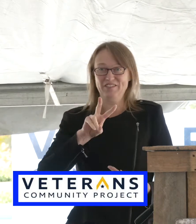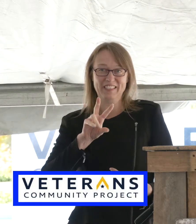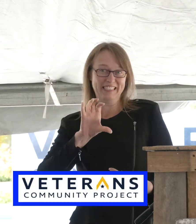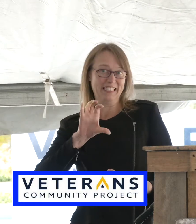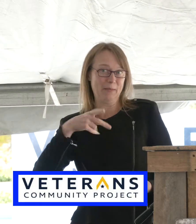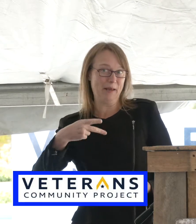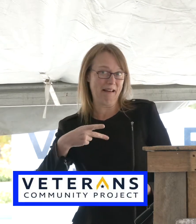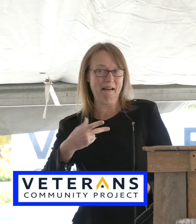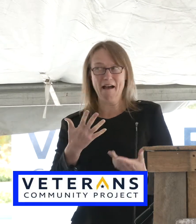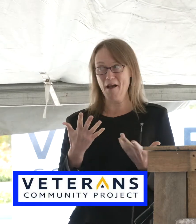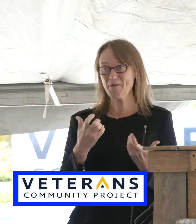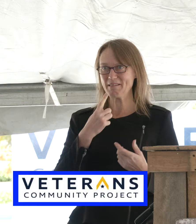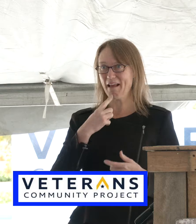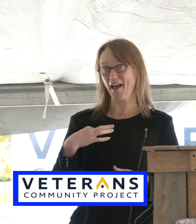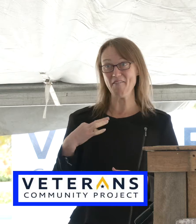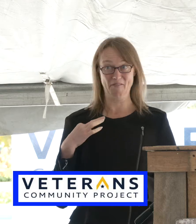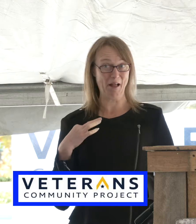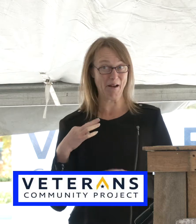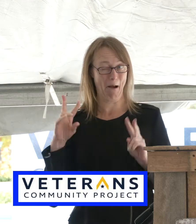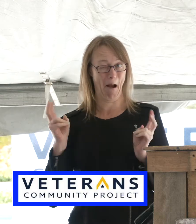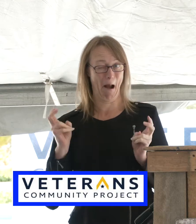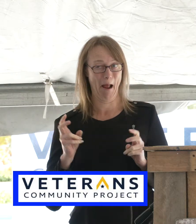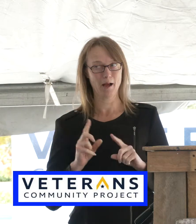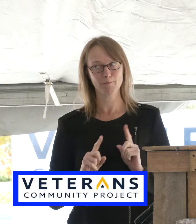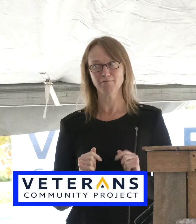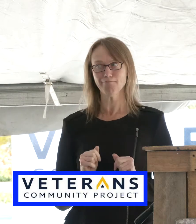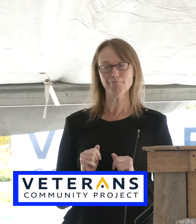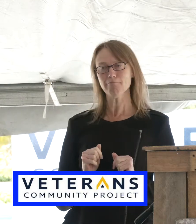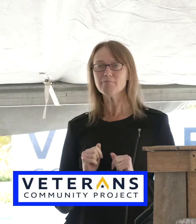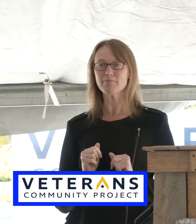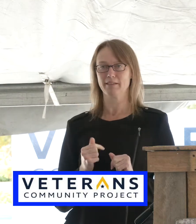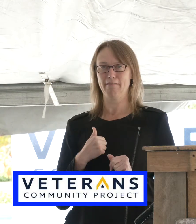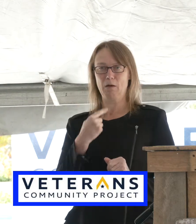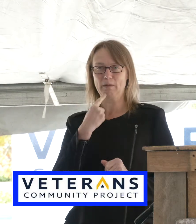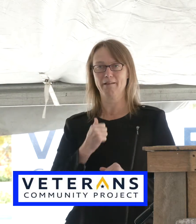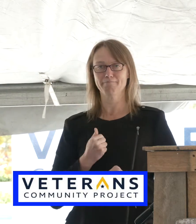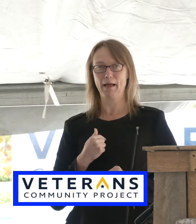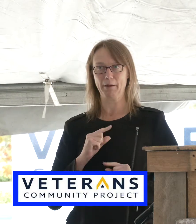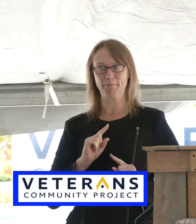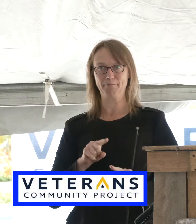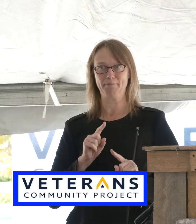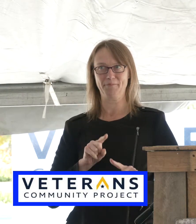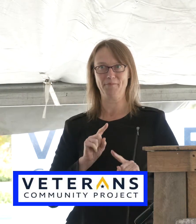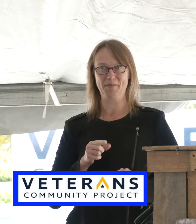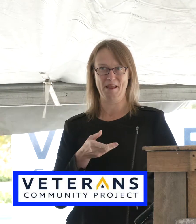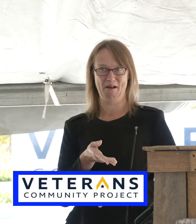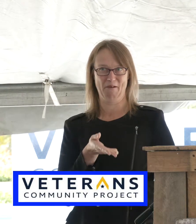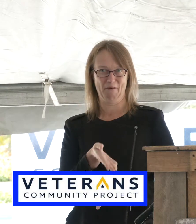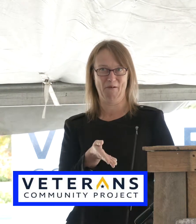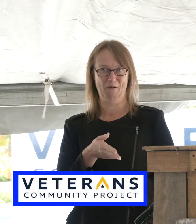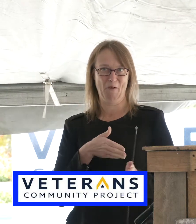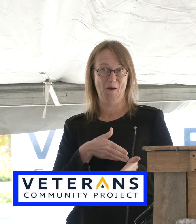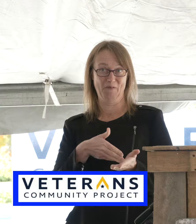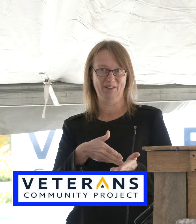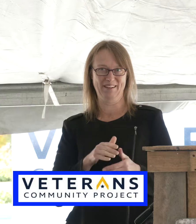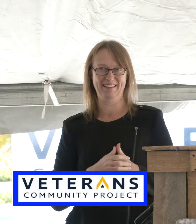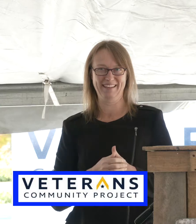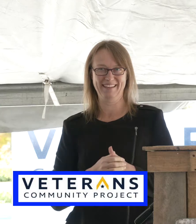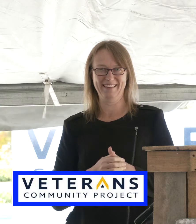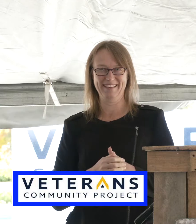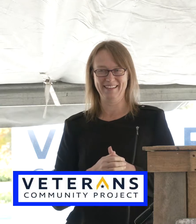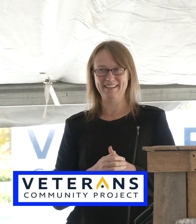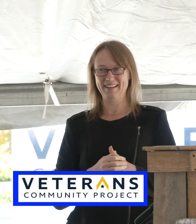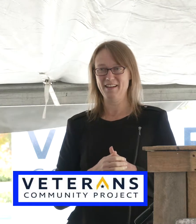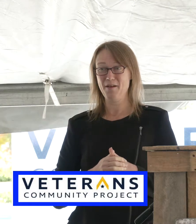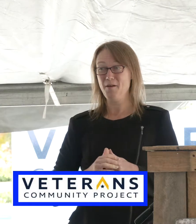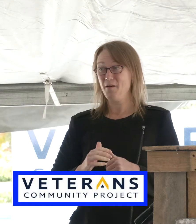It was a place that inspired me, and I just wanted to be there a lot. And at that point, Kansas City was the only, I think really still